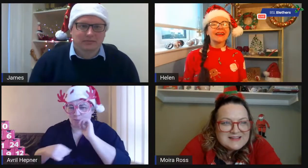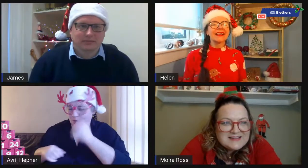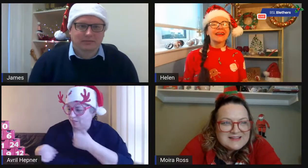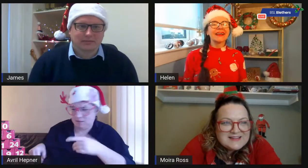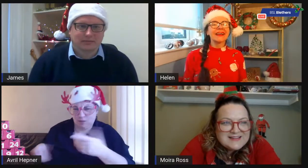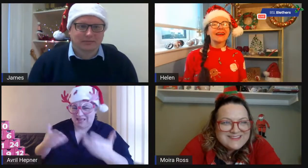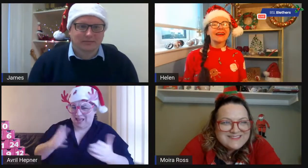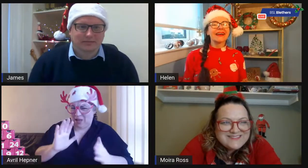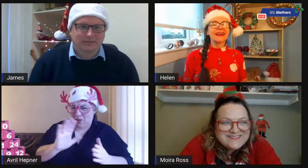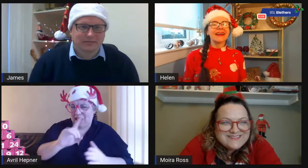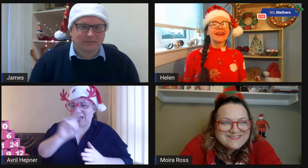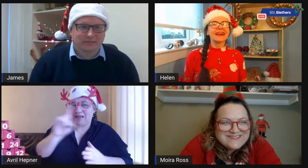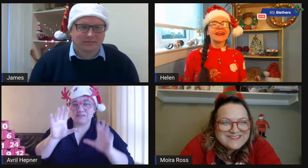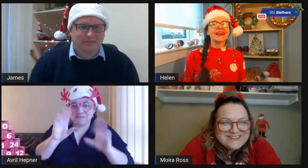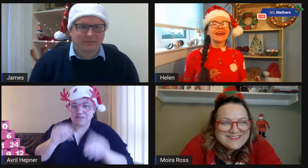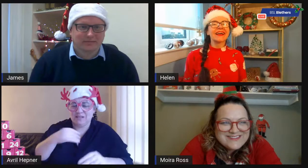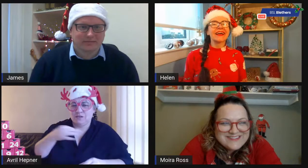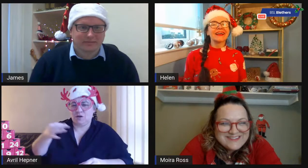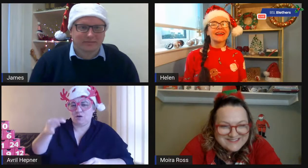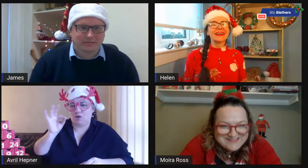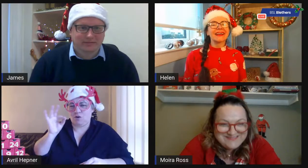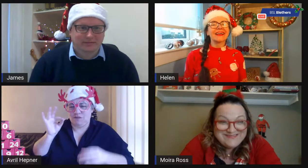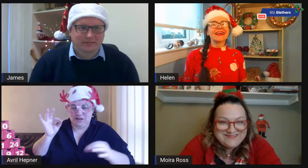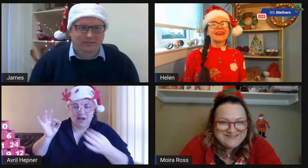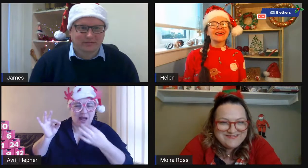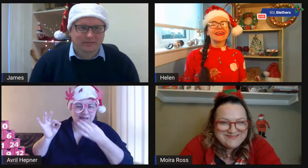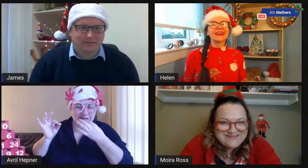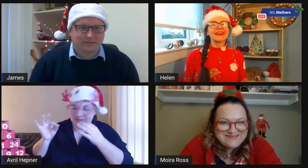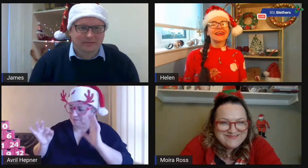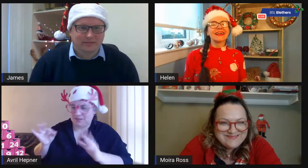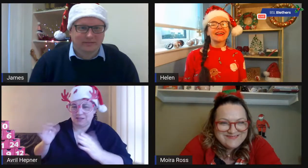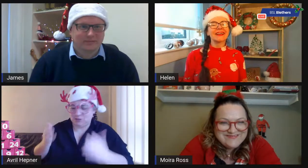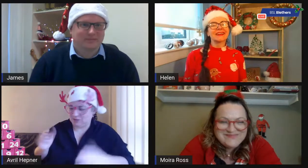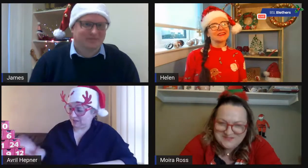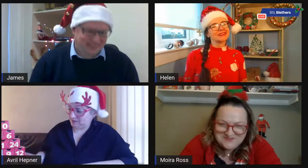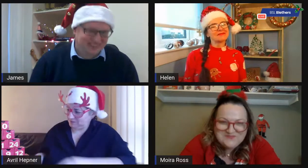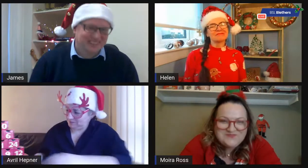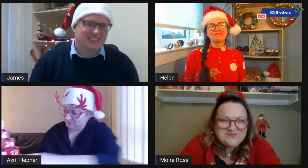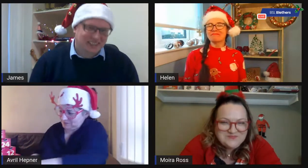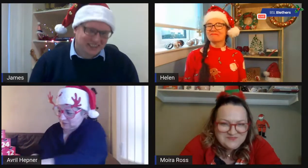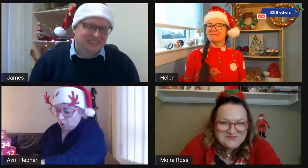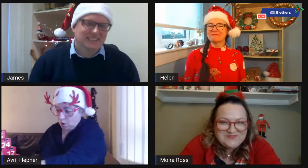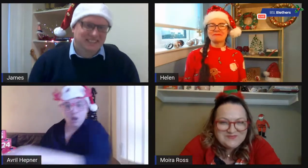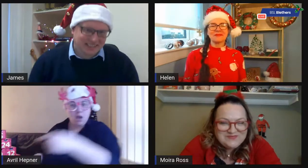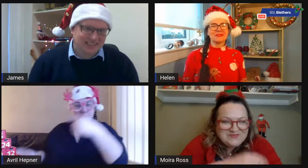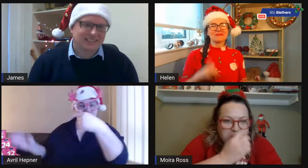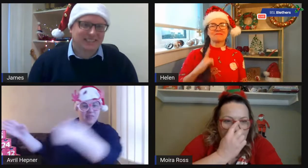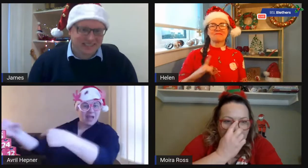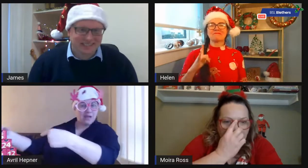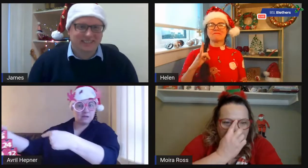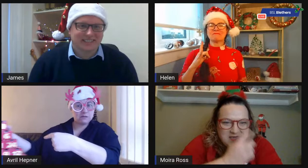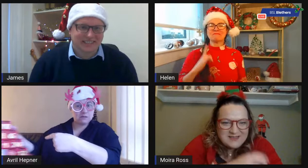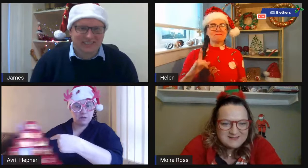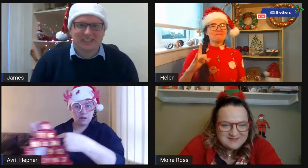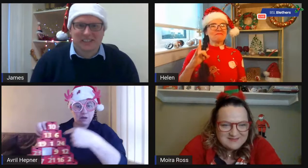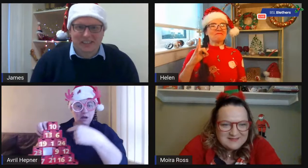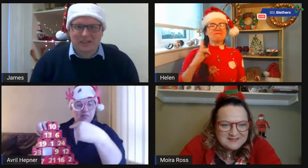Maybe when we've finished, when we're not live streaming, I'll let you share. I'll have a cup of coffee and I'll have that with my coffee. But